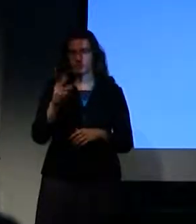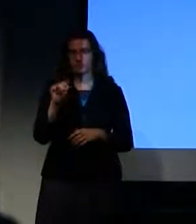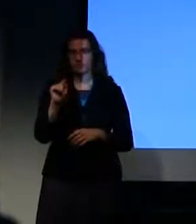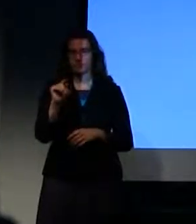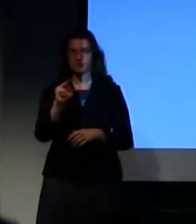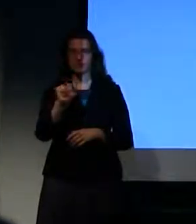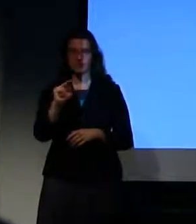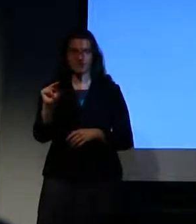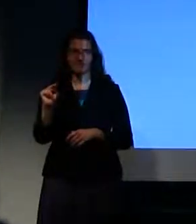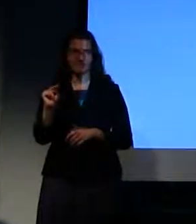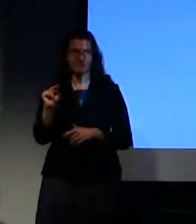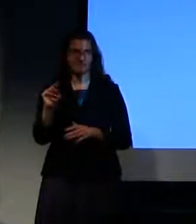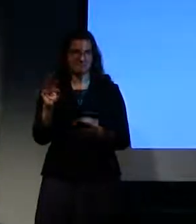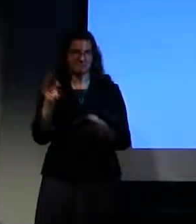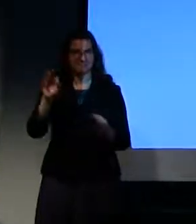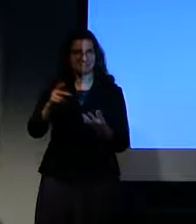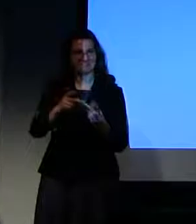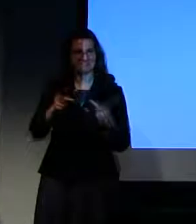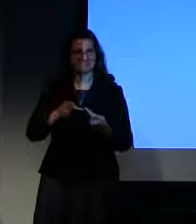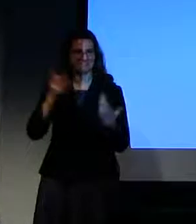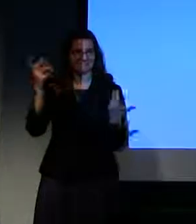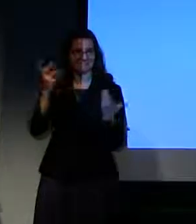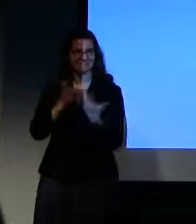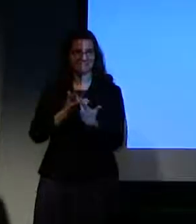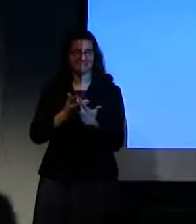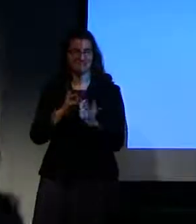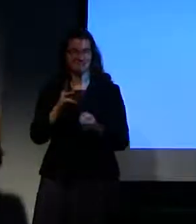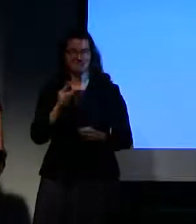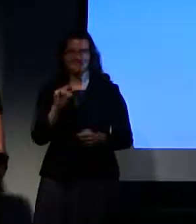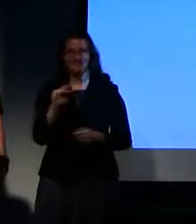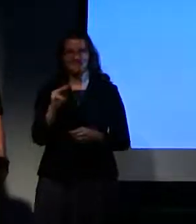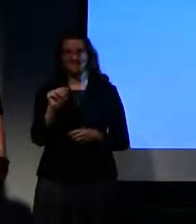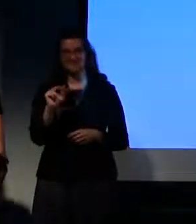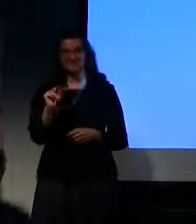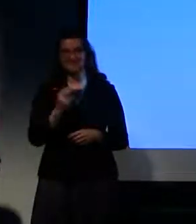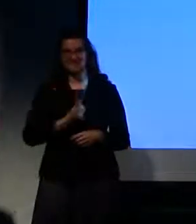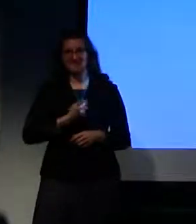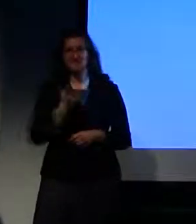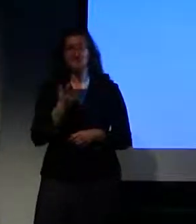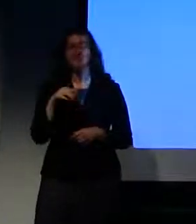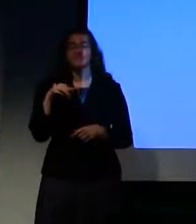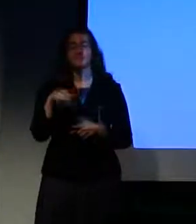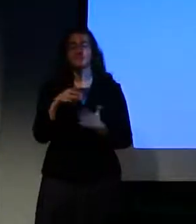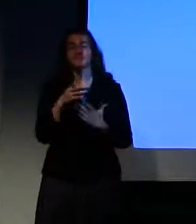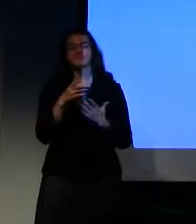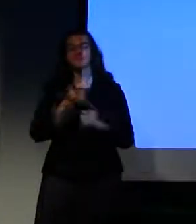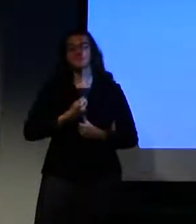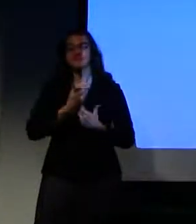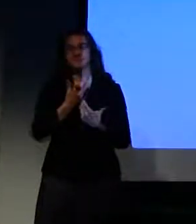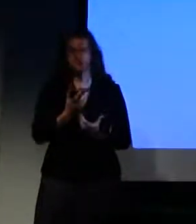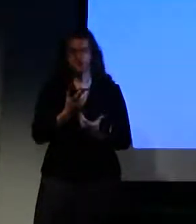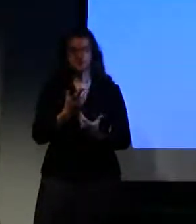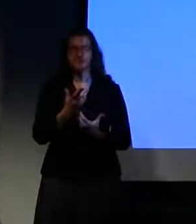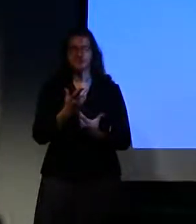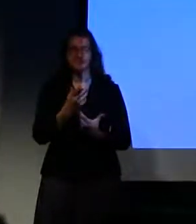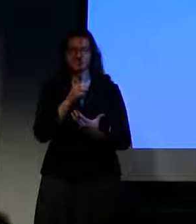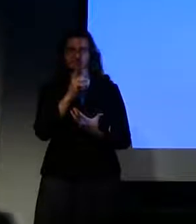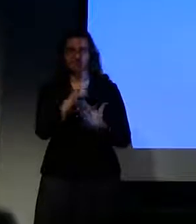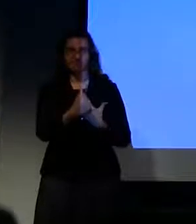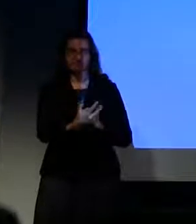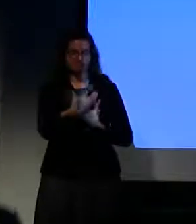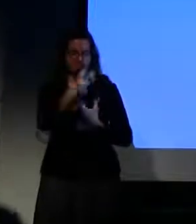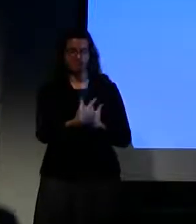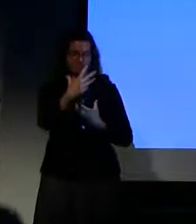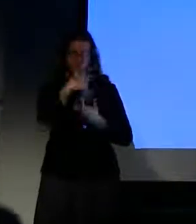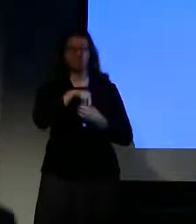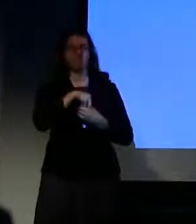Kind of a fitting place for a Whitman poem. This piece found its way into my vocabulary